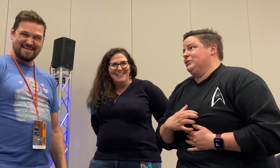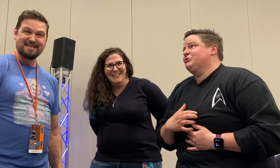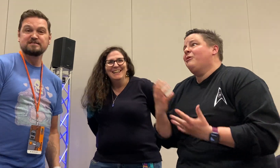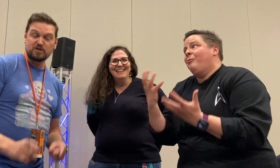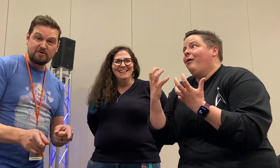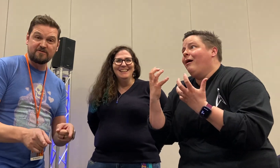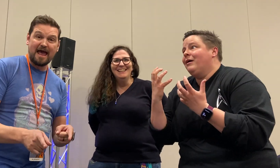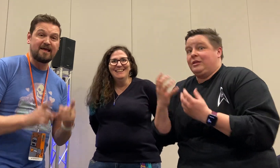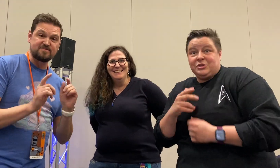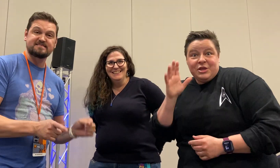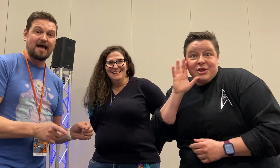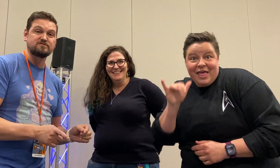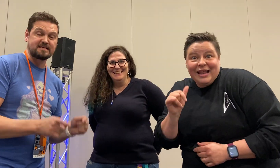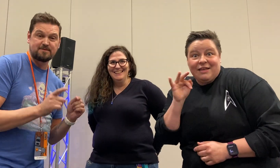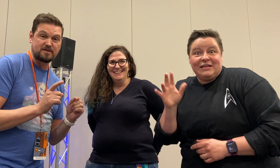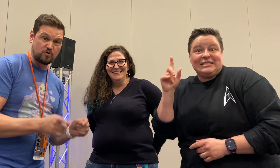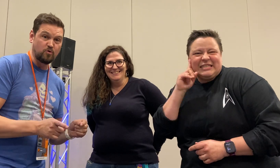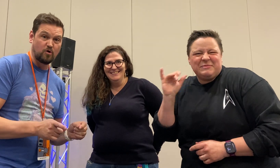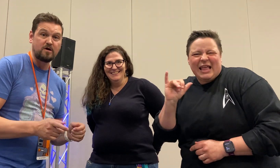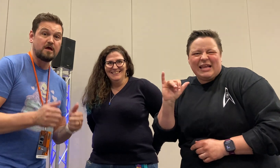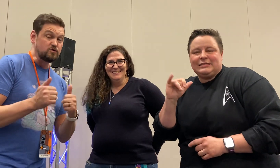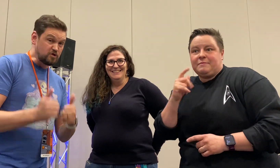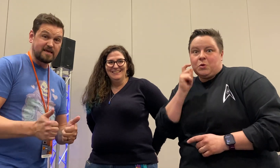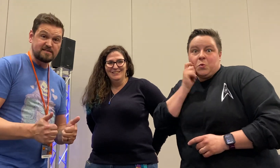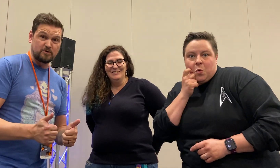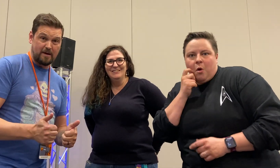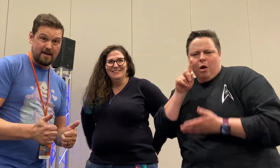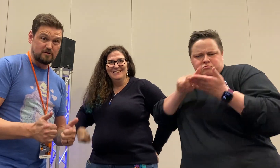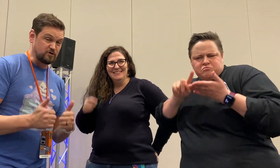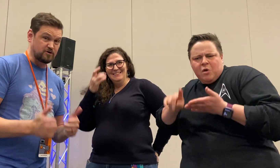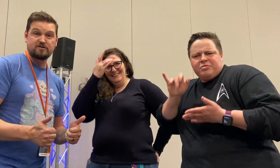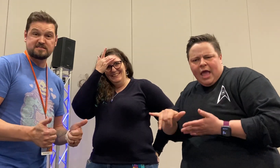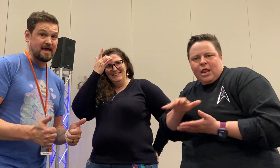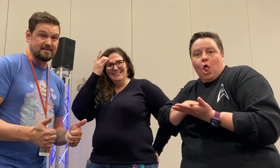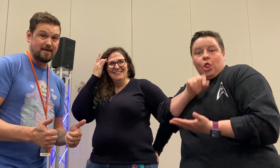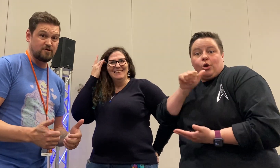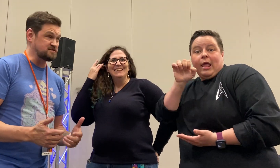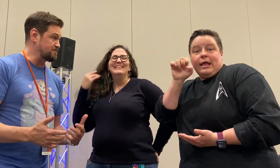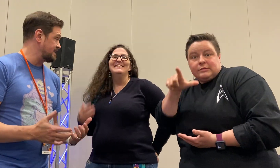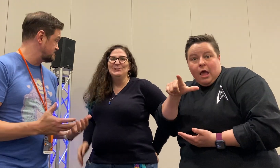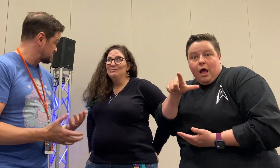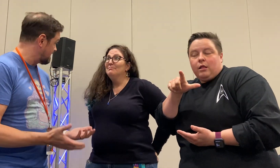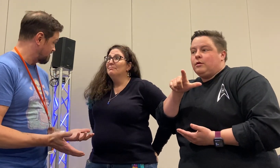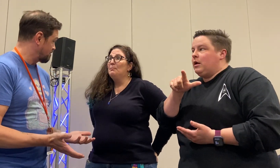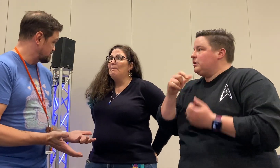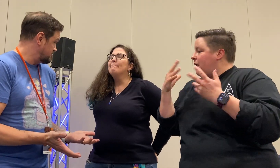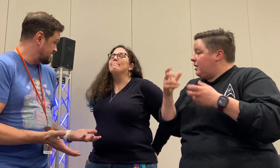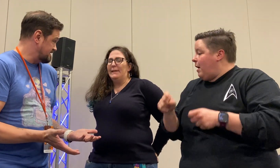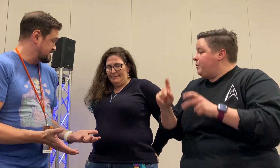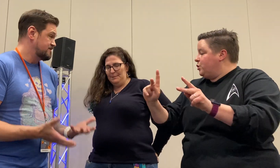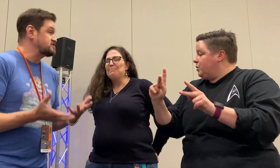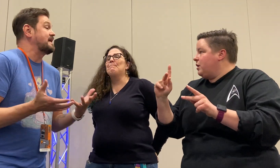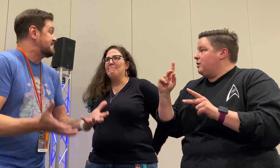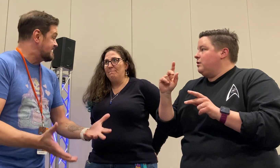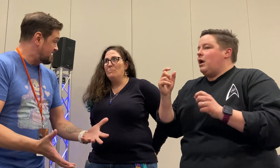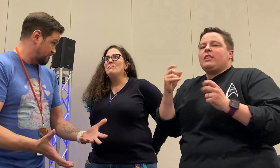So you hear that. If this sounds like something cool, look into it. Learn sign language because there's a lot of opportunities. There's a lot of need for